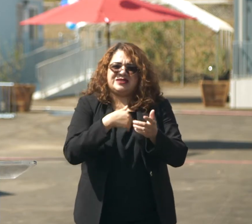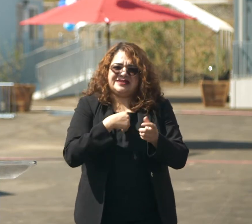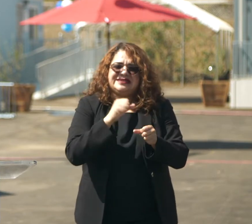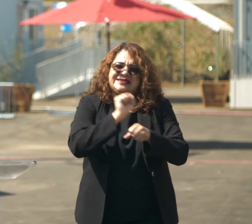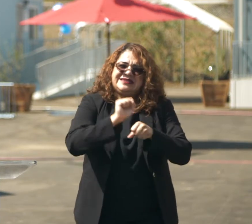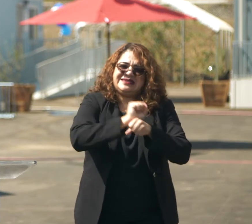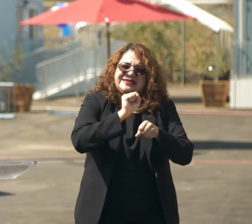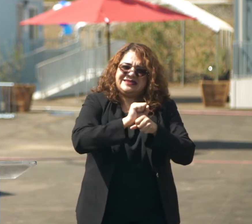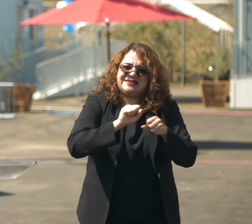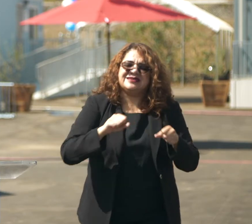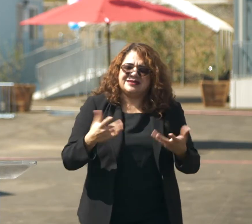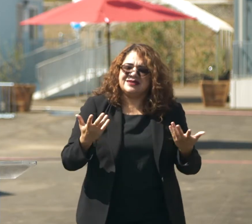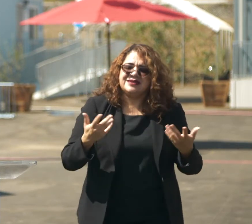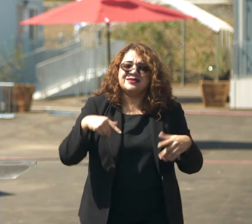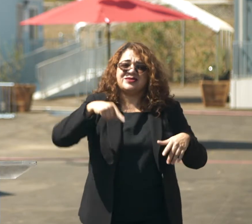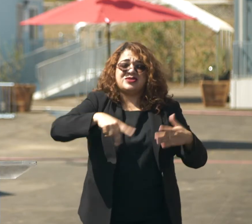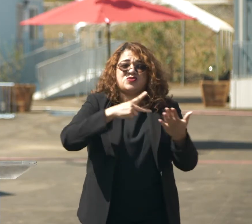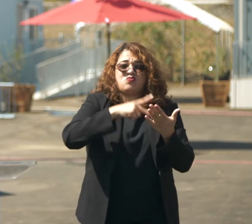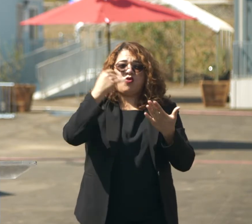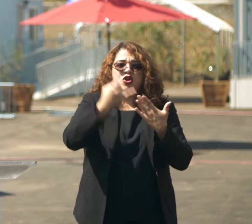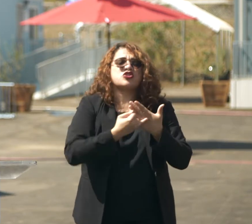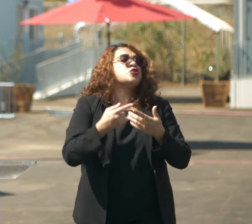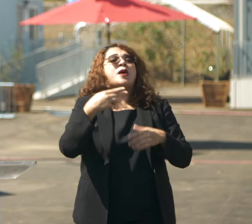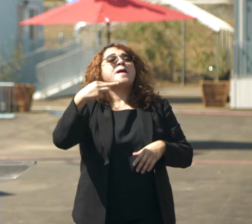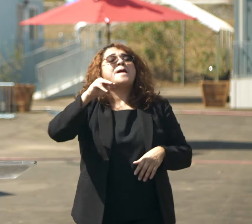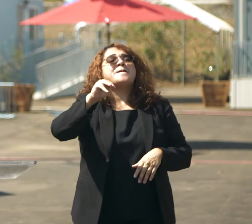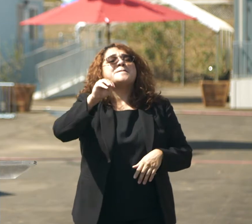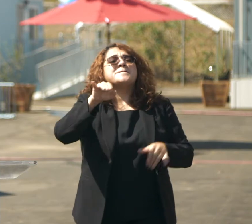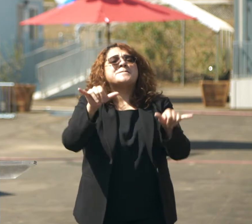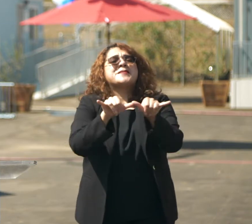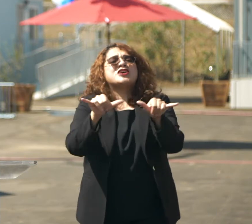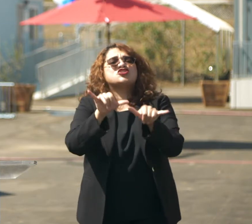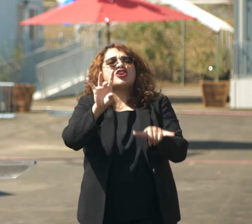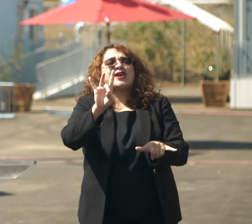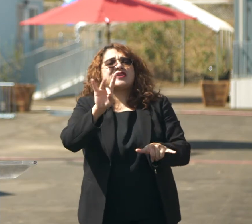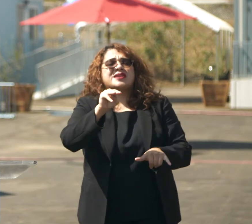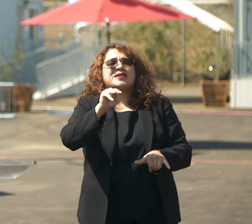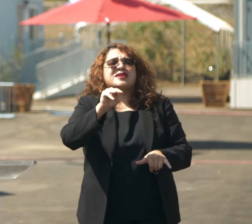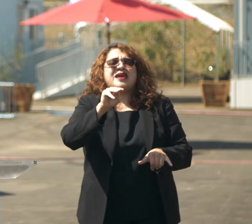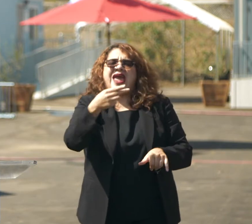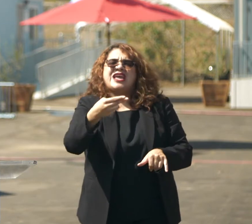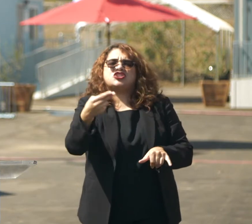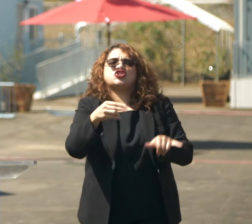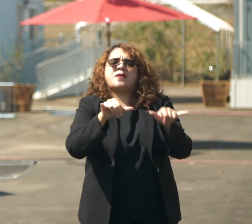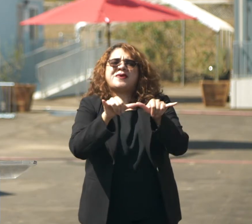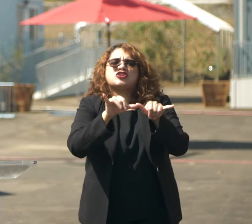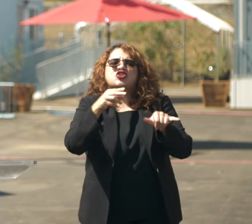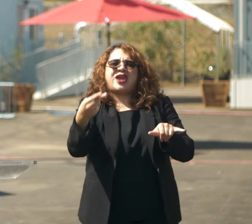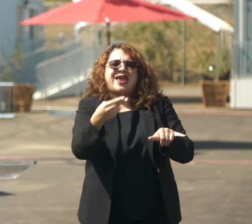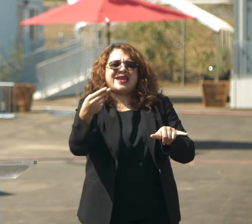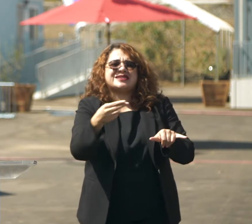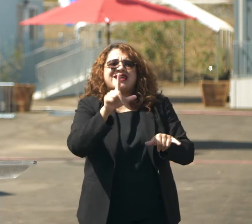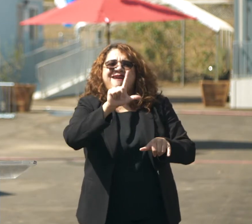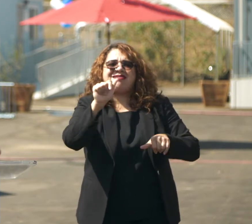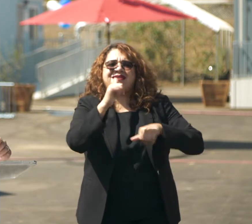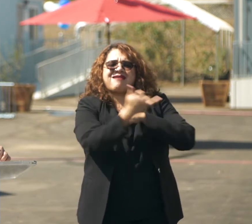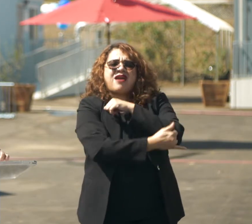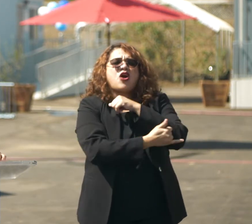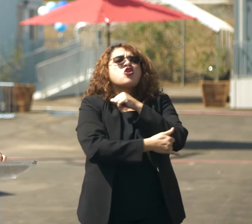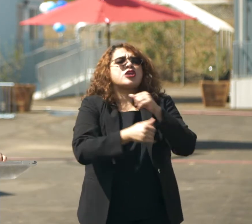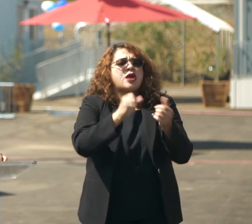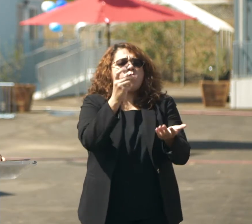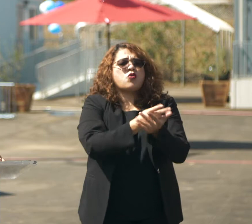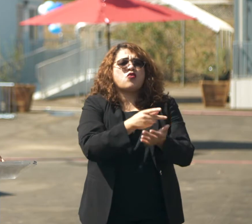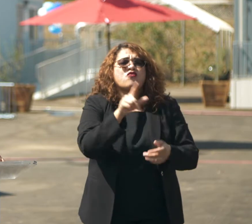Now, this project was made possible through Measure H funding, which was approved by LA County voters in 2017. The city has